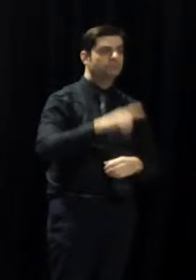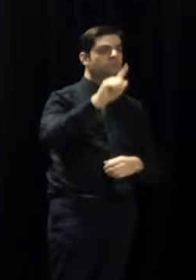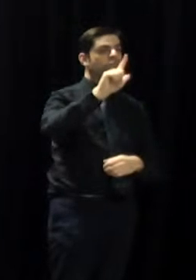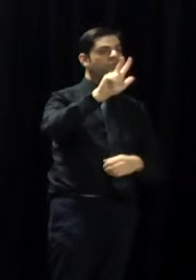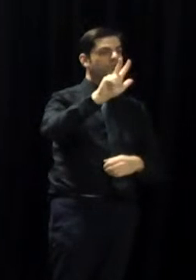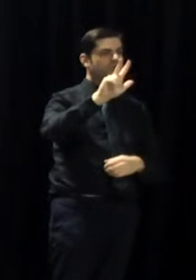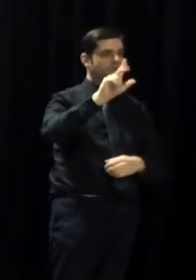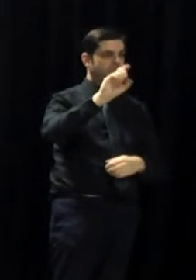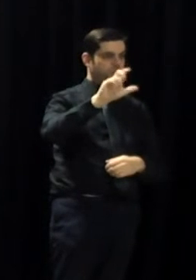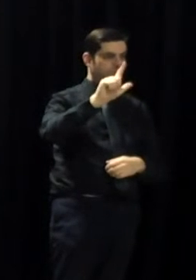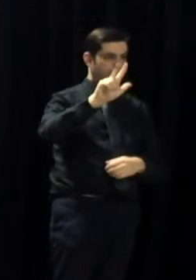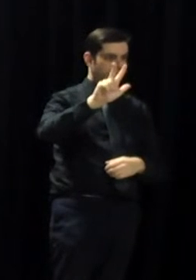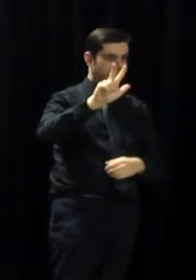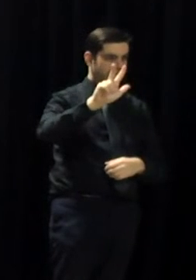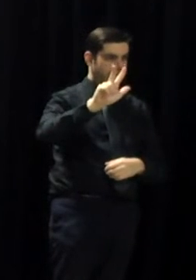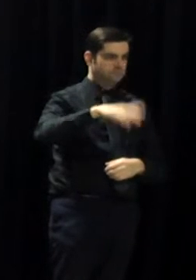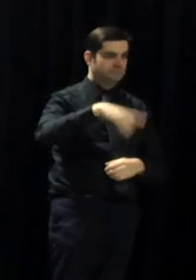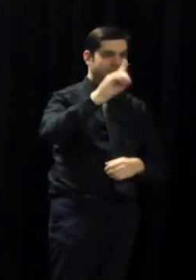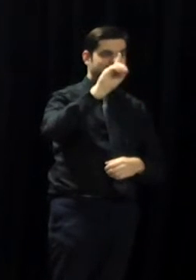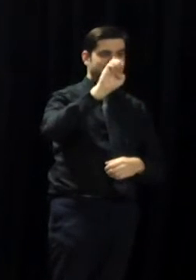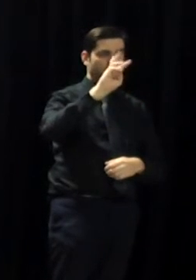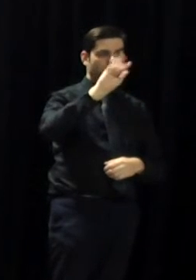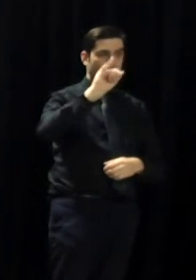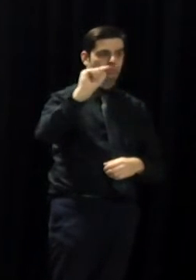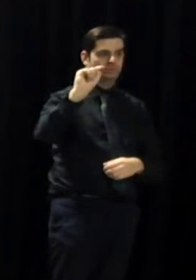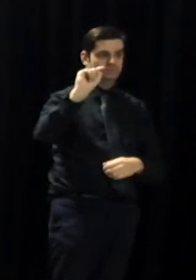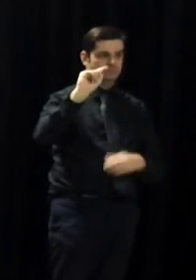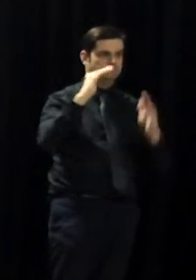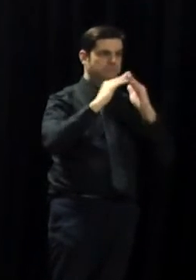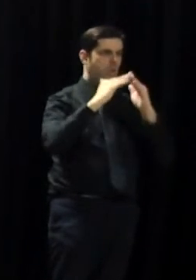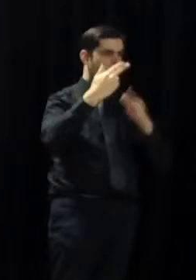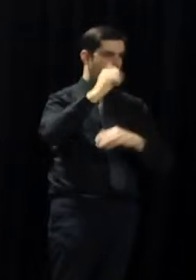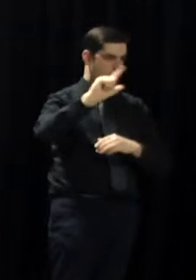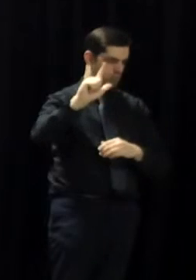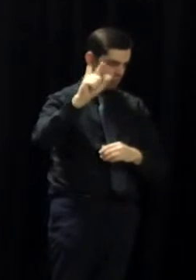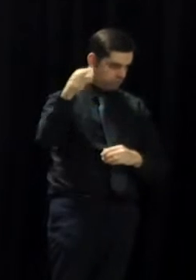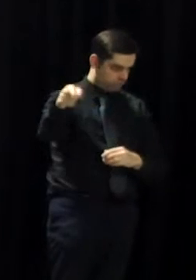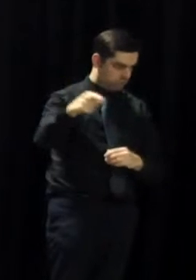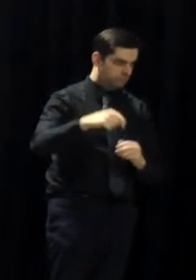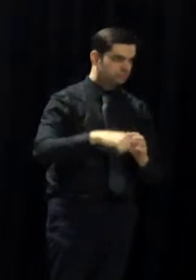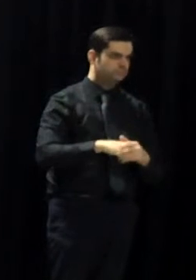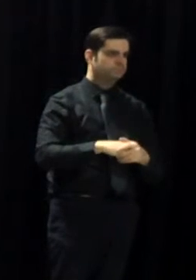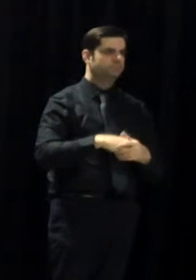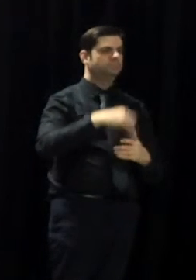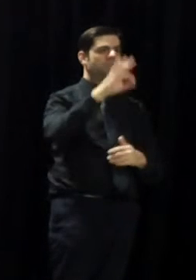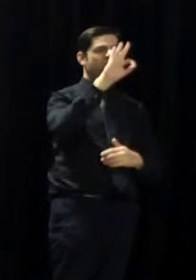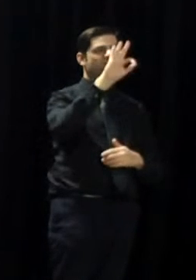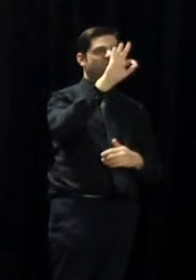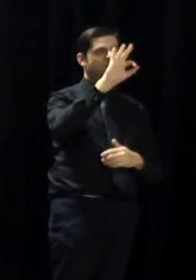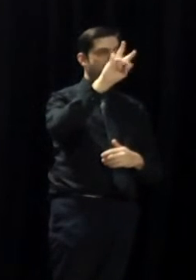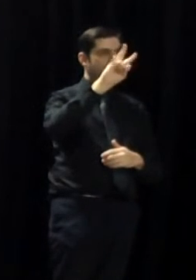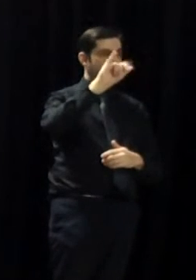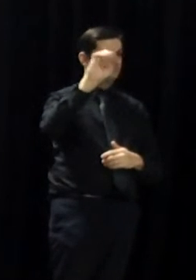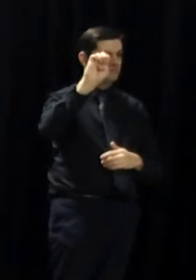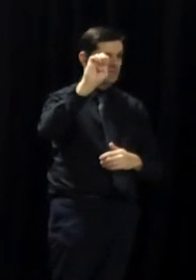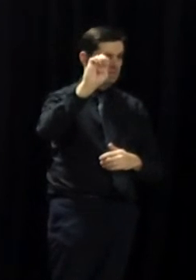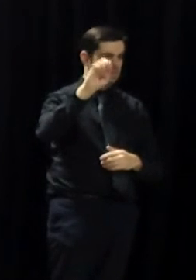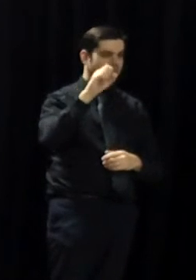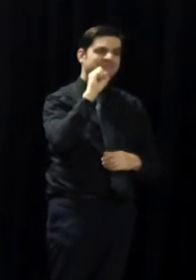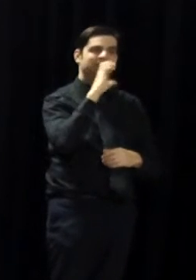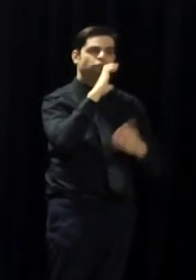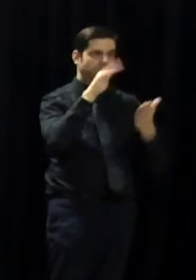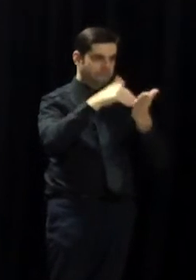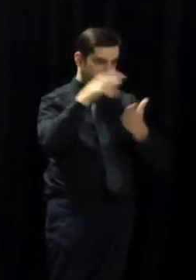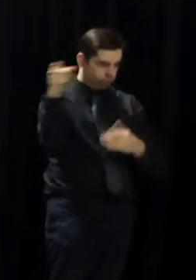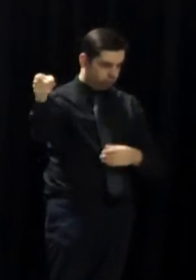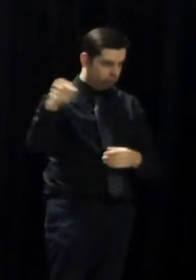Center, the North Syracuse Community Center, Onondaga Town Hall, and Skinny Atlas